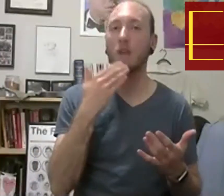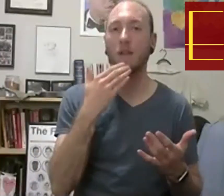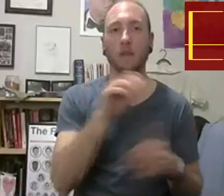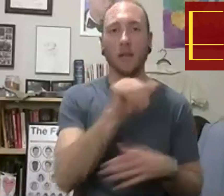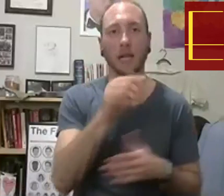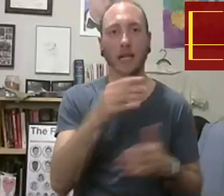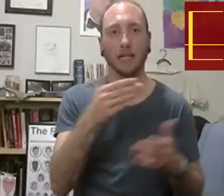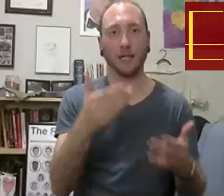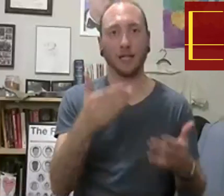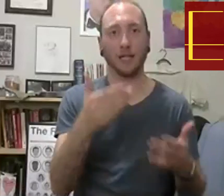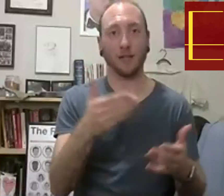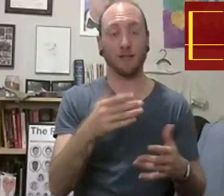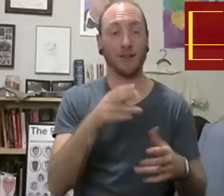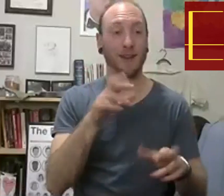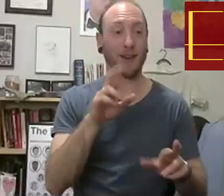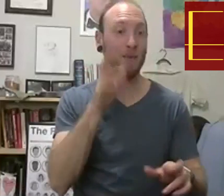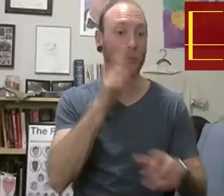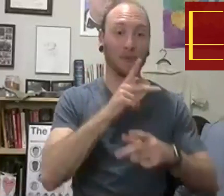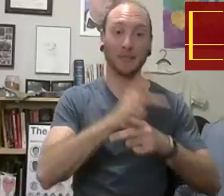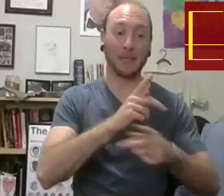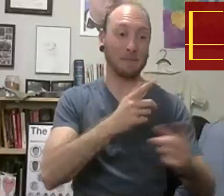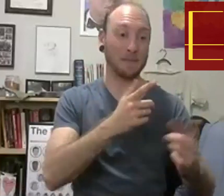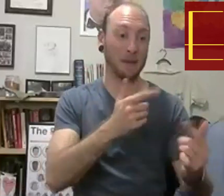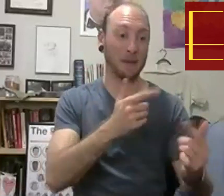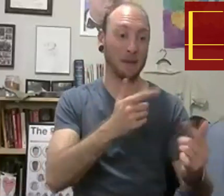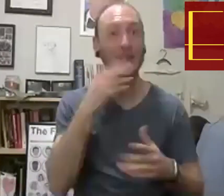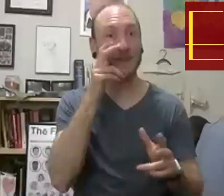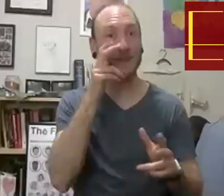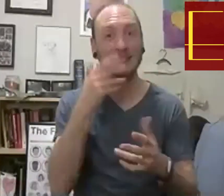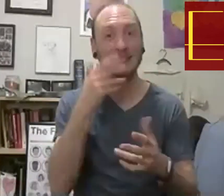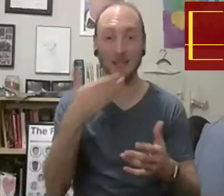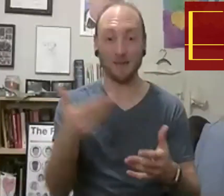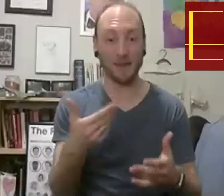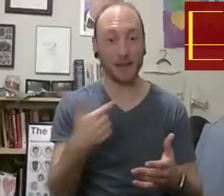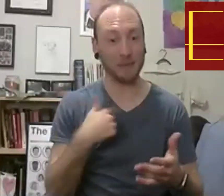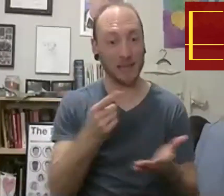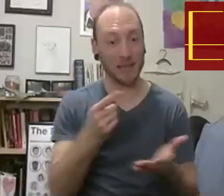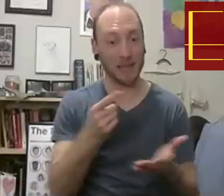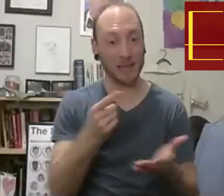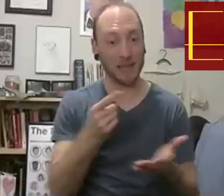and thank you all for being here. Thanks for having me speak. Thank you, Elle.